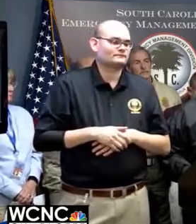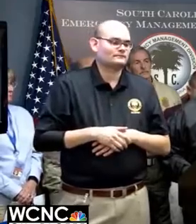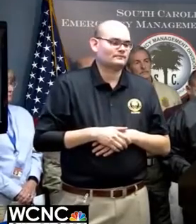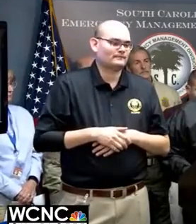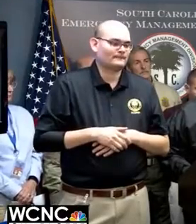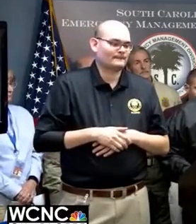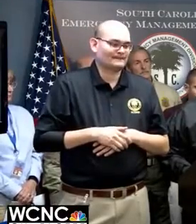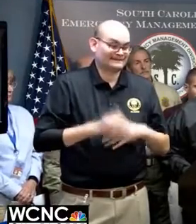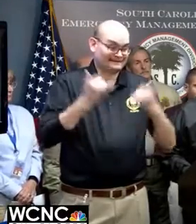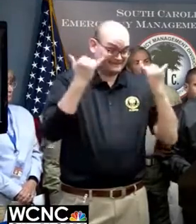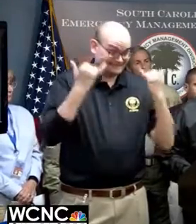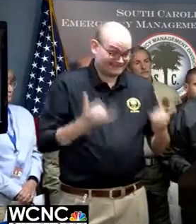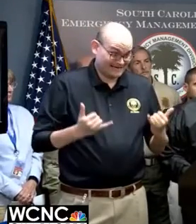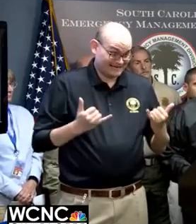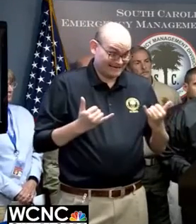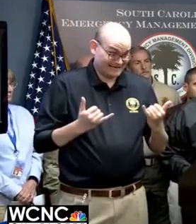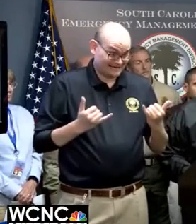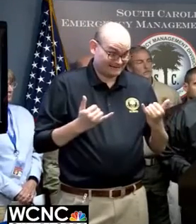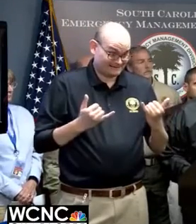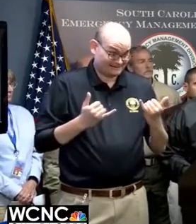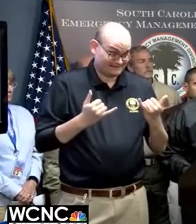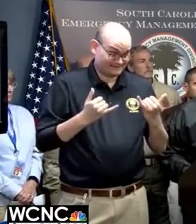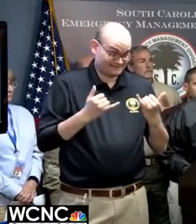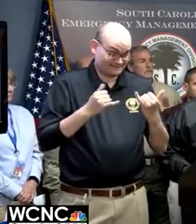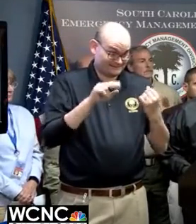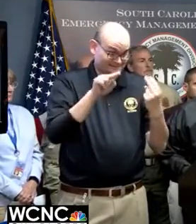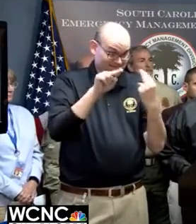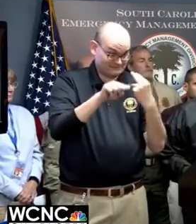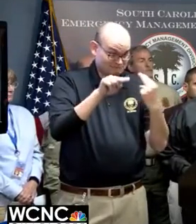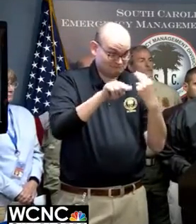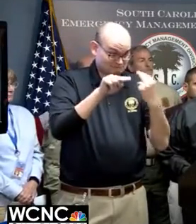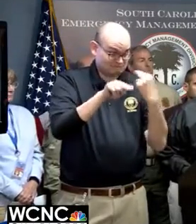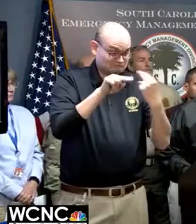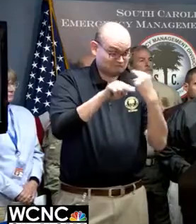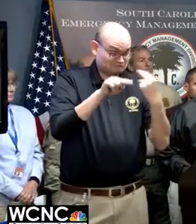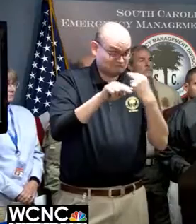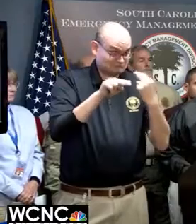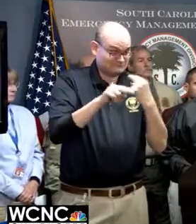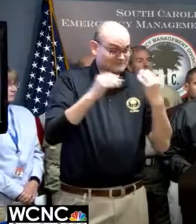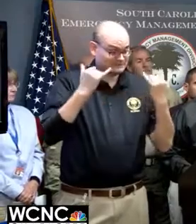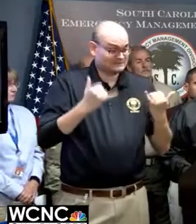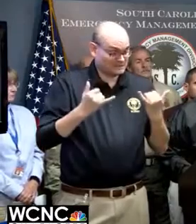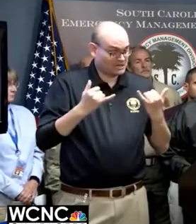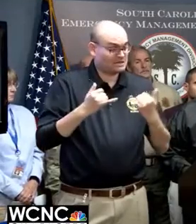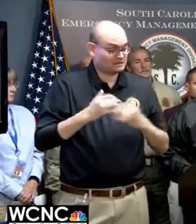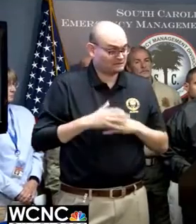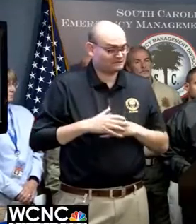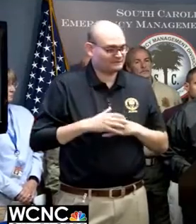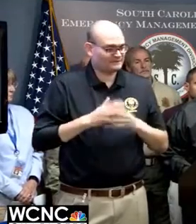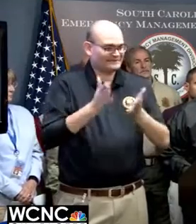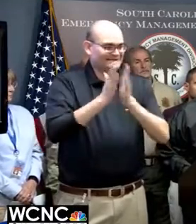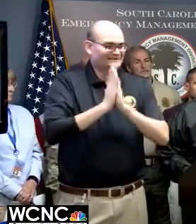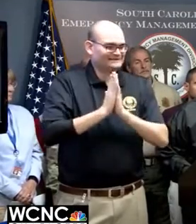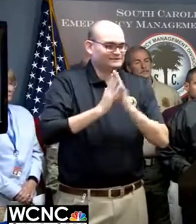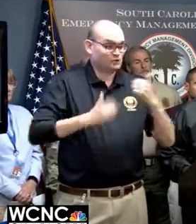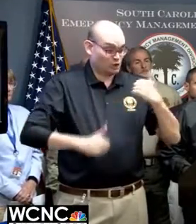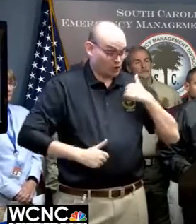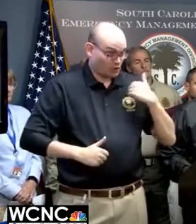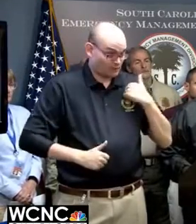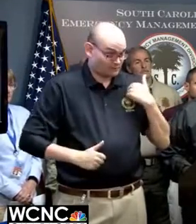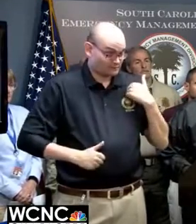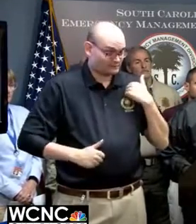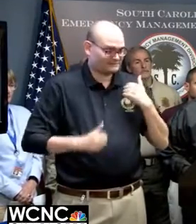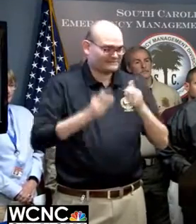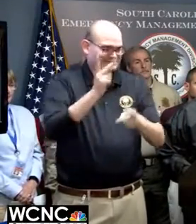lane reversal and evacuation efforts, and now we have asked the National Guard to maintain those